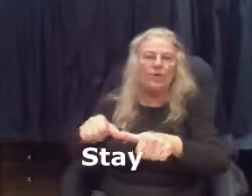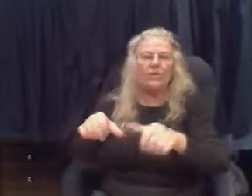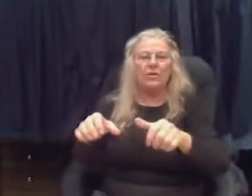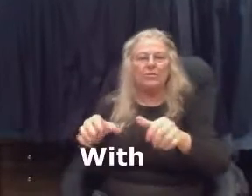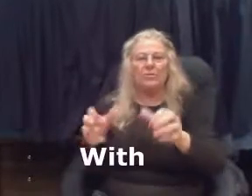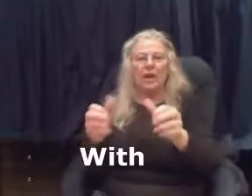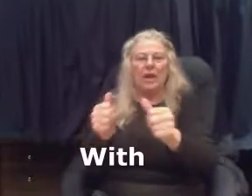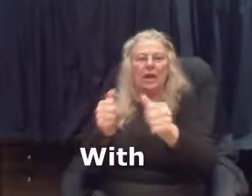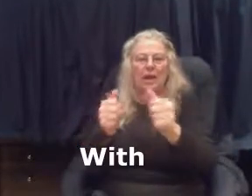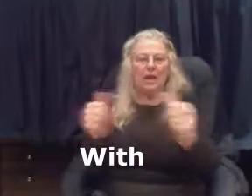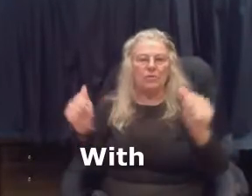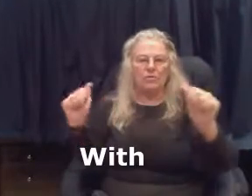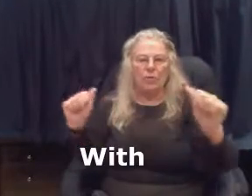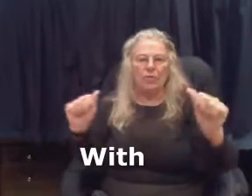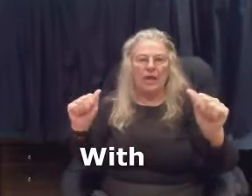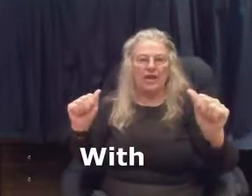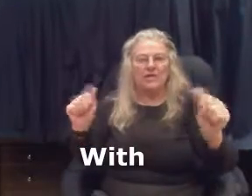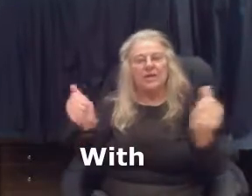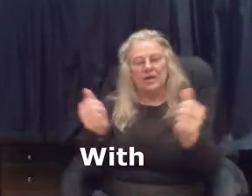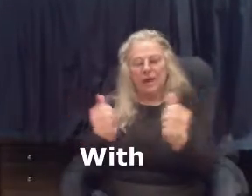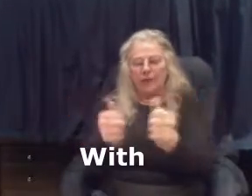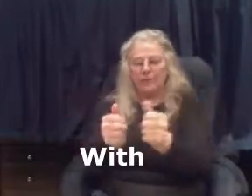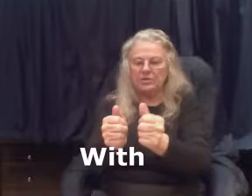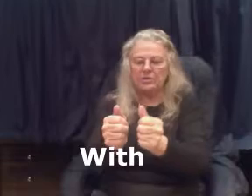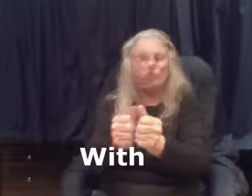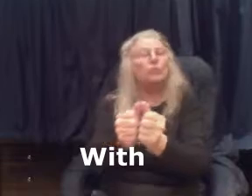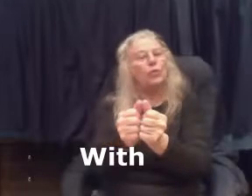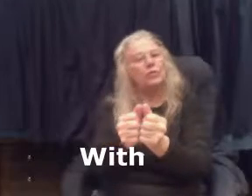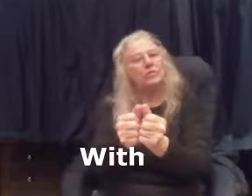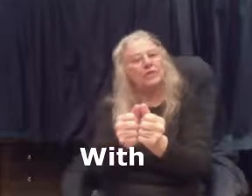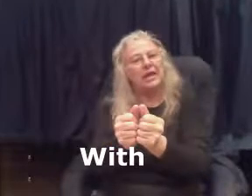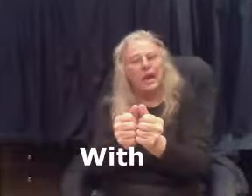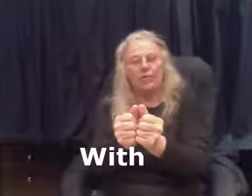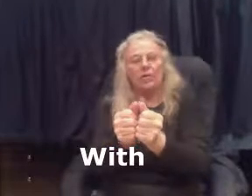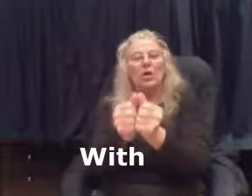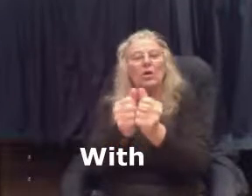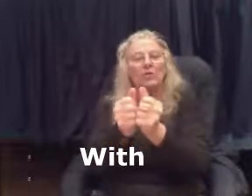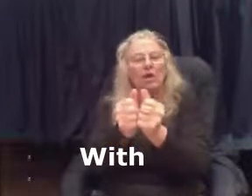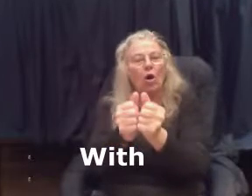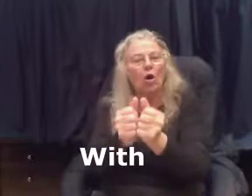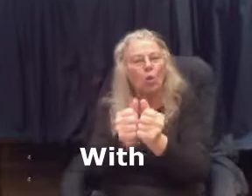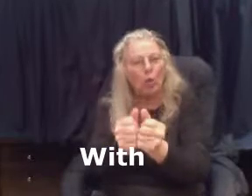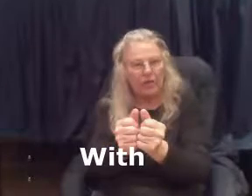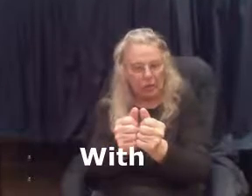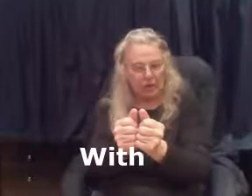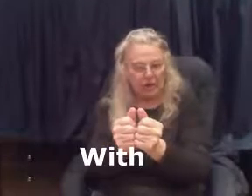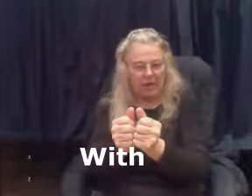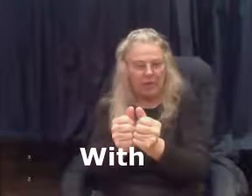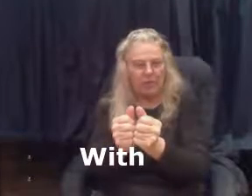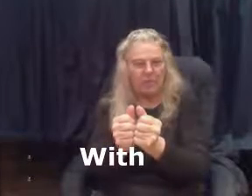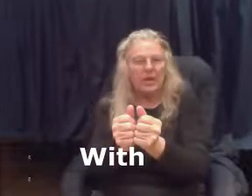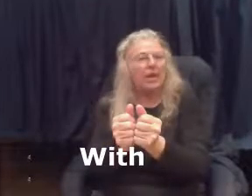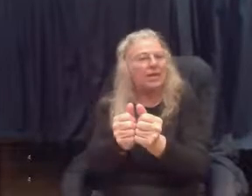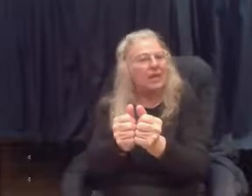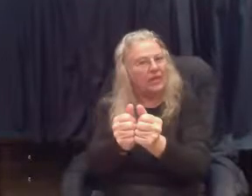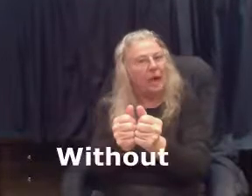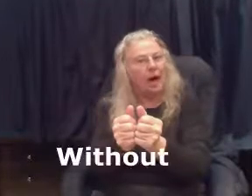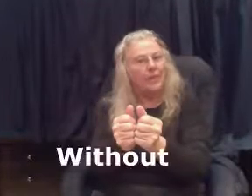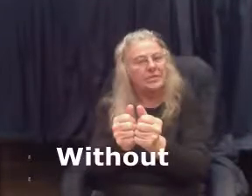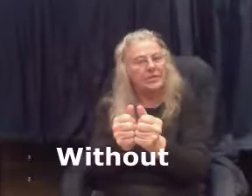With both hands in an A position, put them together. They are with one another. Now, the